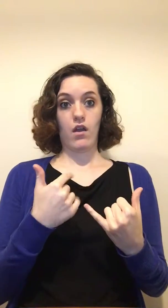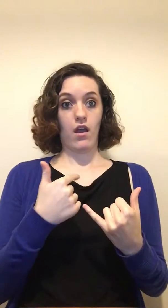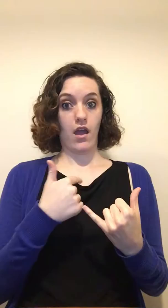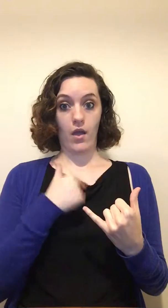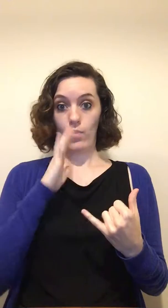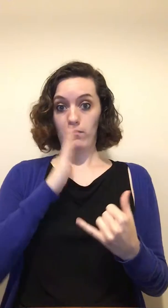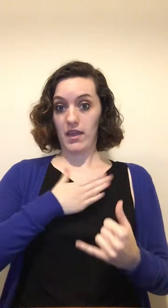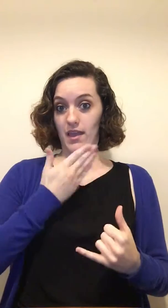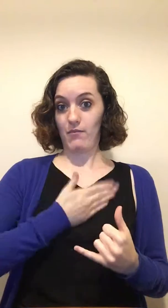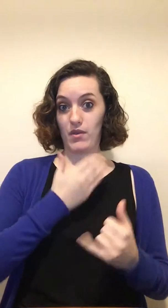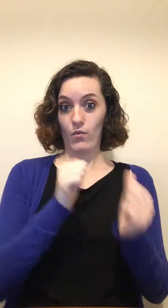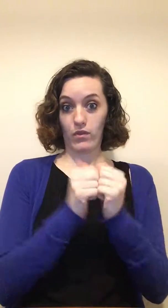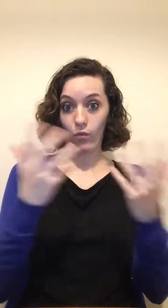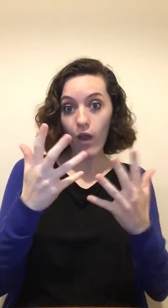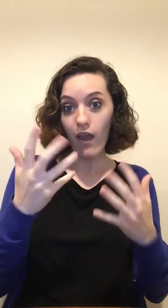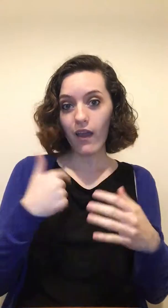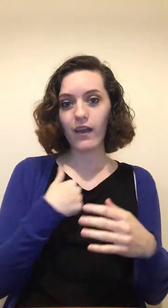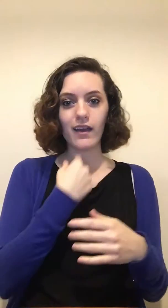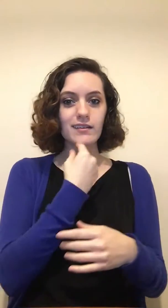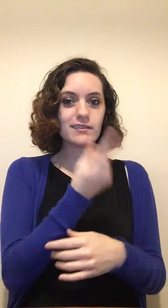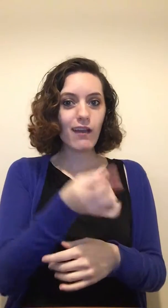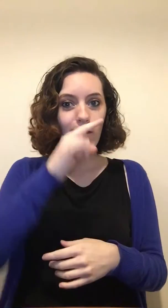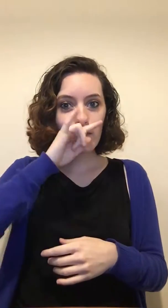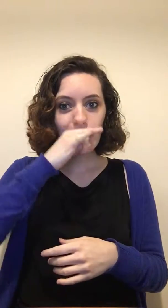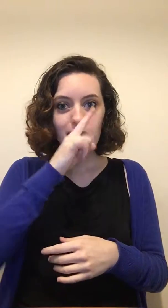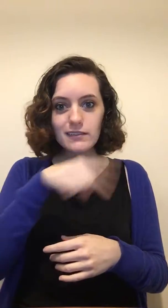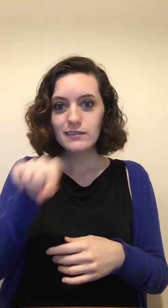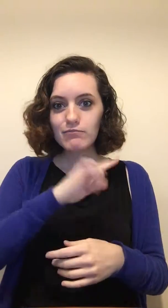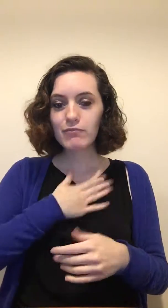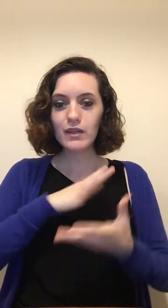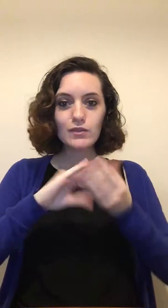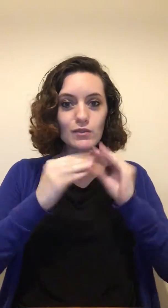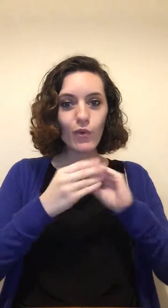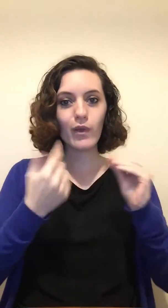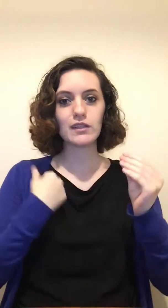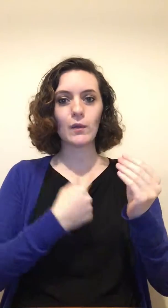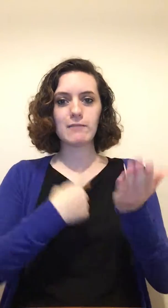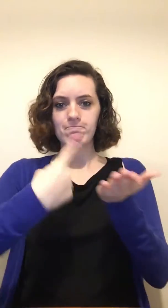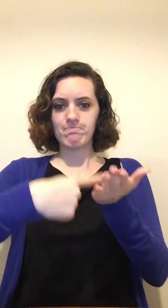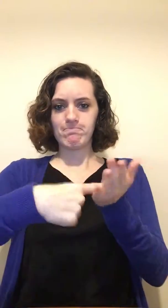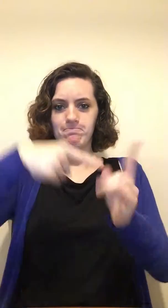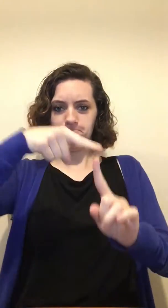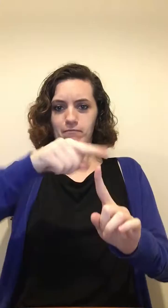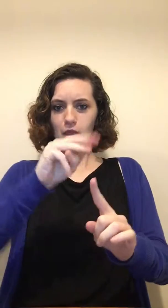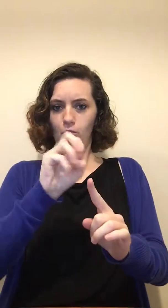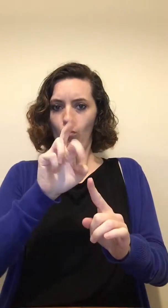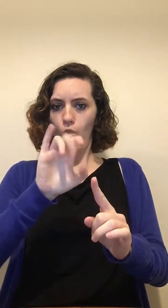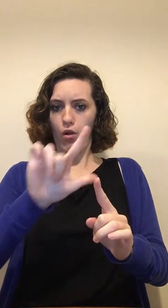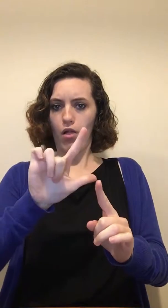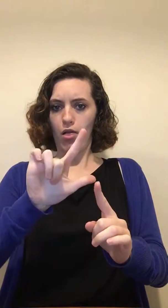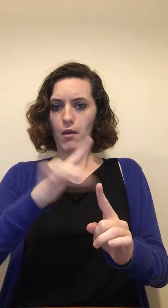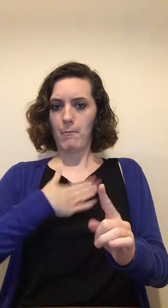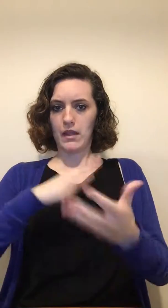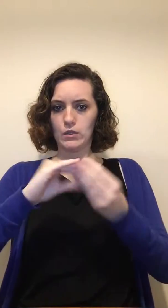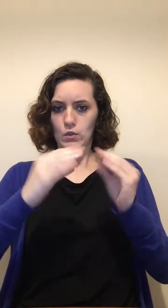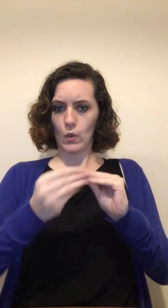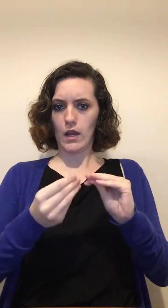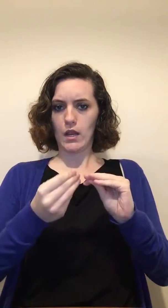is that when I tell kids stories, then we talk about the moral of the story. And they all say, they write and